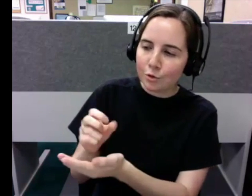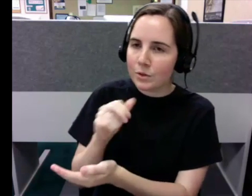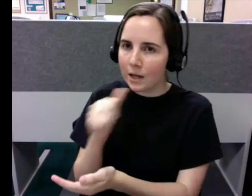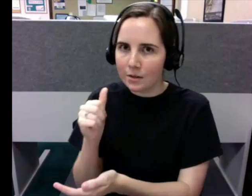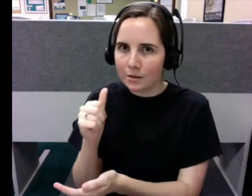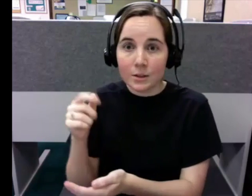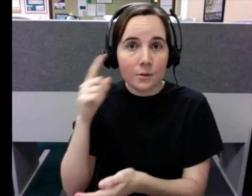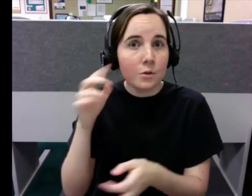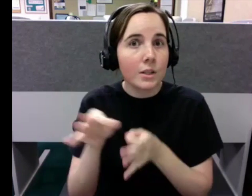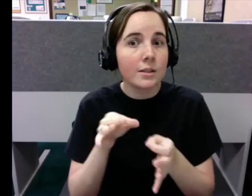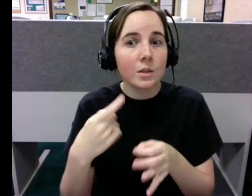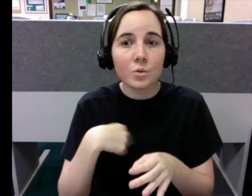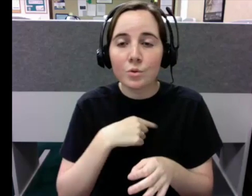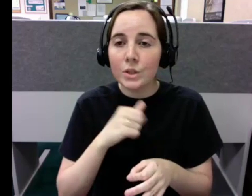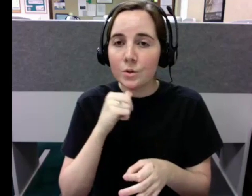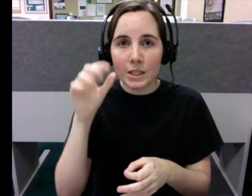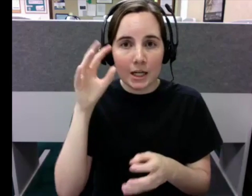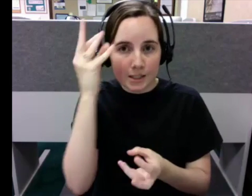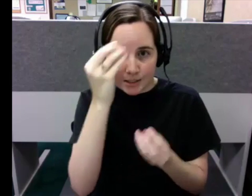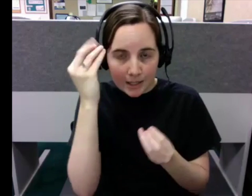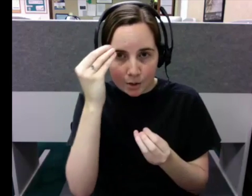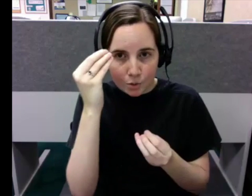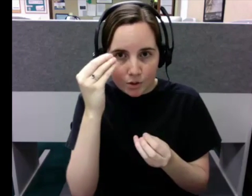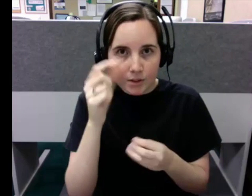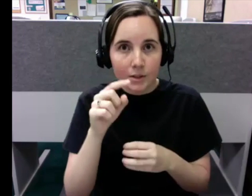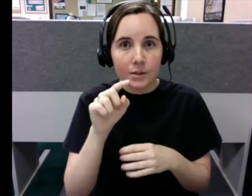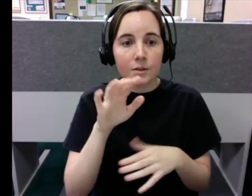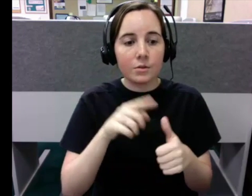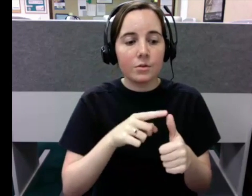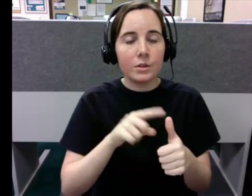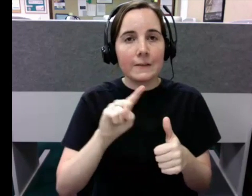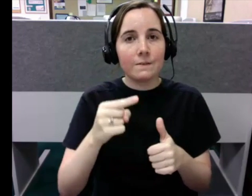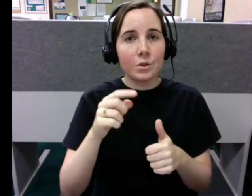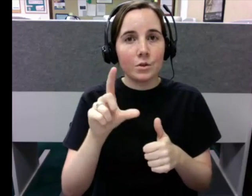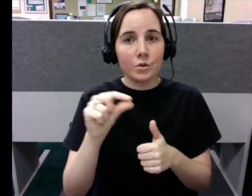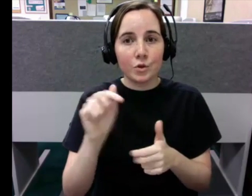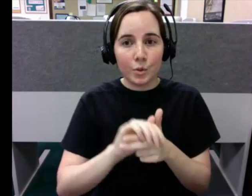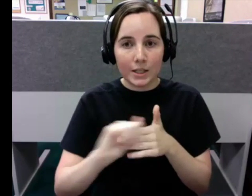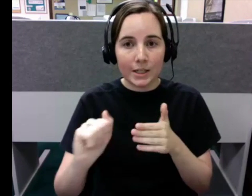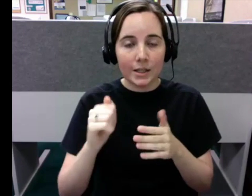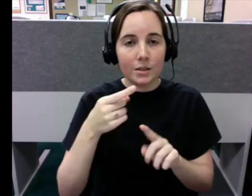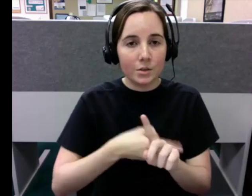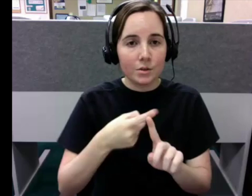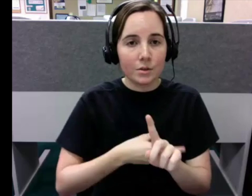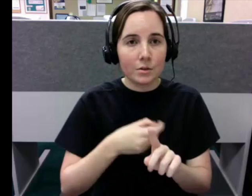do not count the first $20 a month of most income you receive,